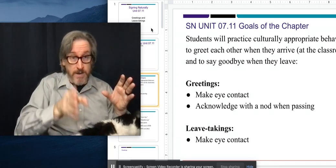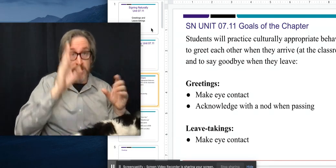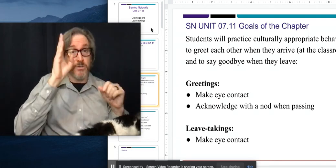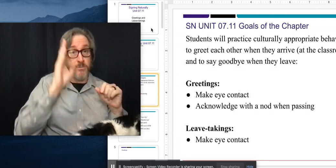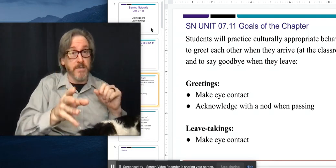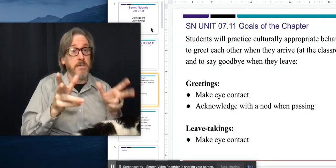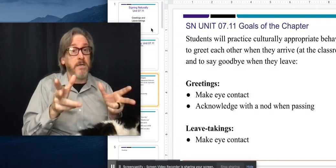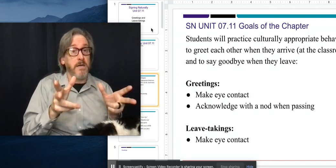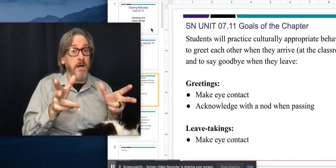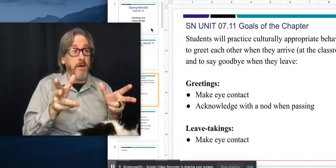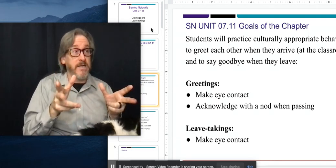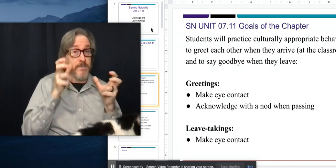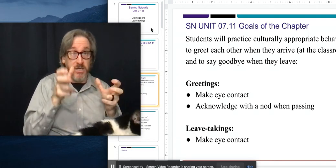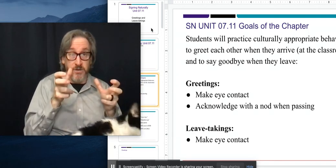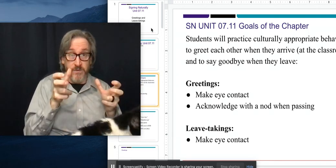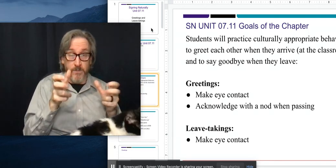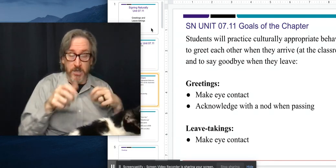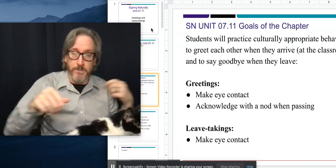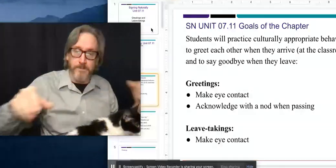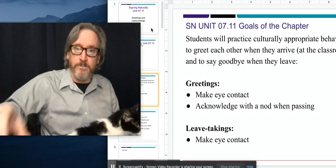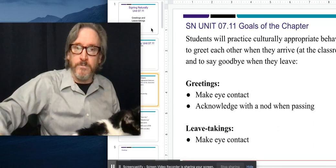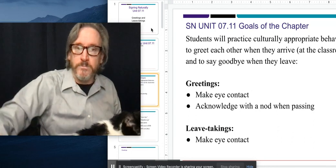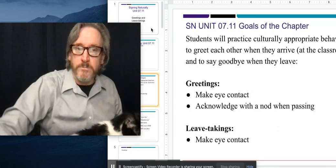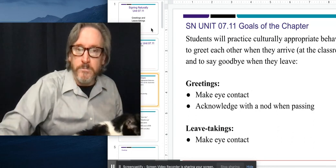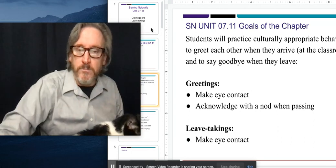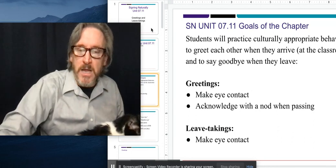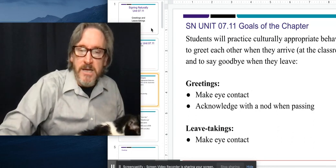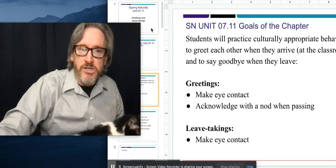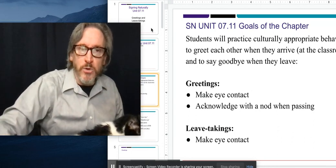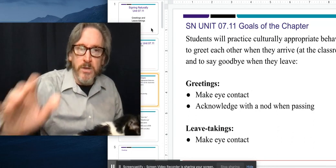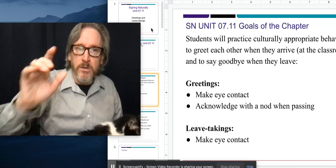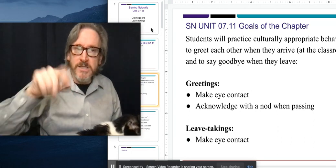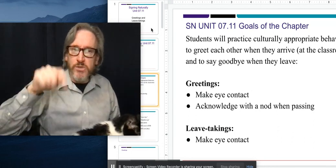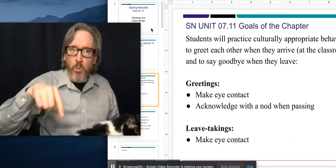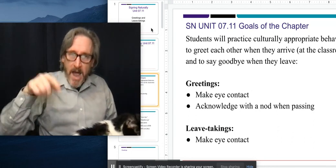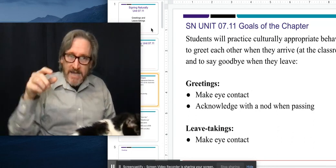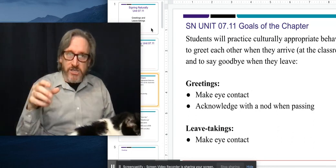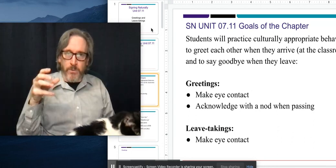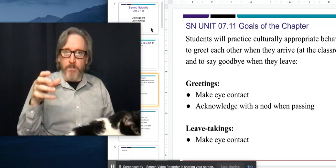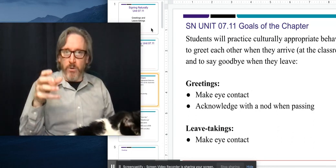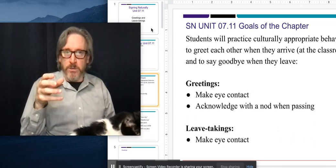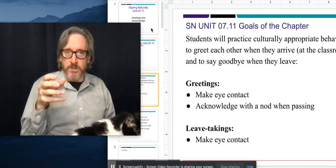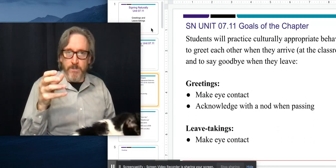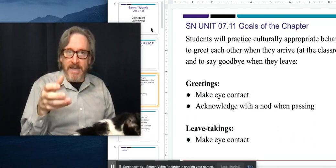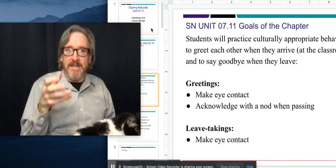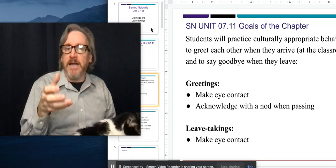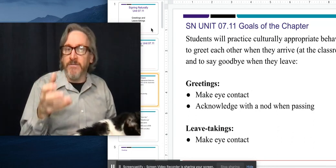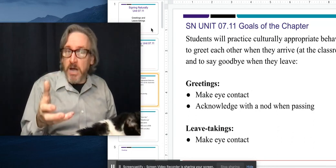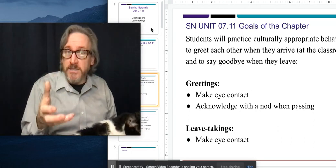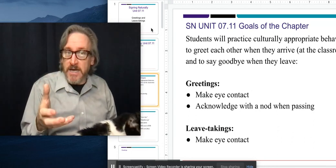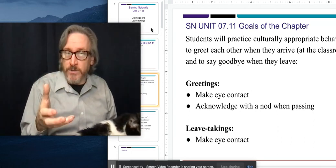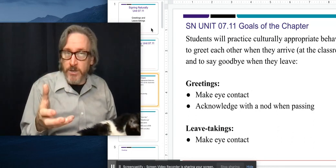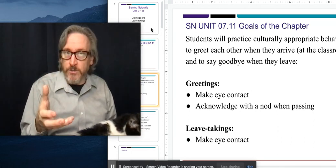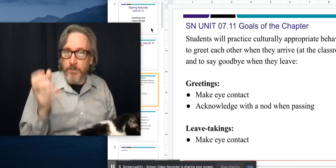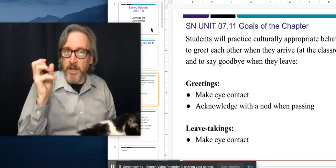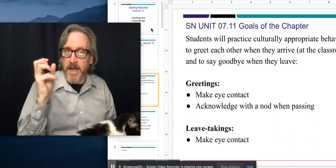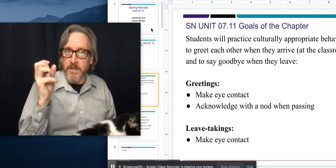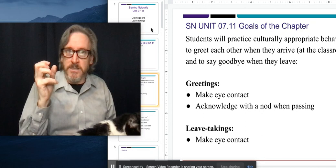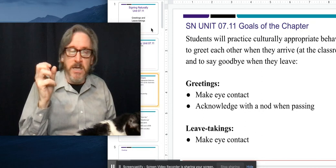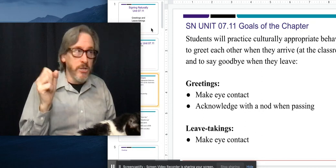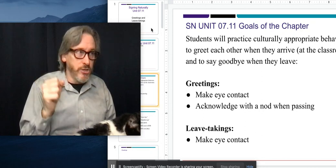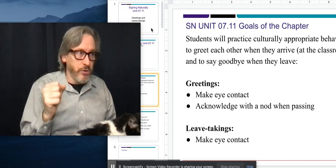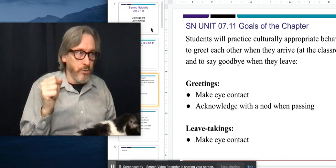direct interaction, direct assimilation of information. So this is why it's so important to make that kind of contact with other